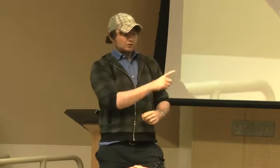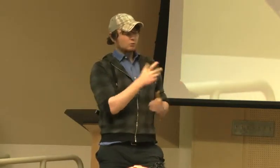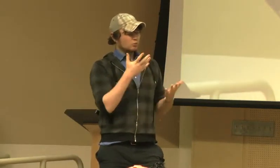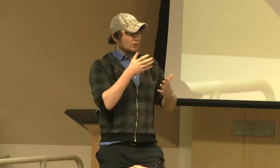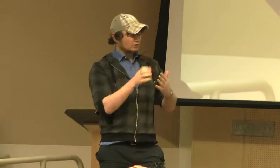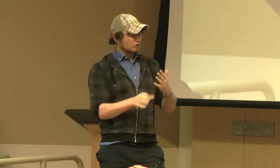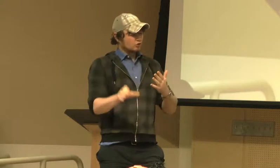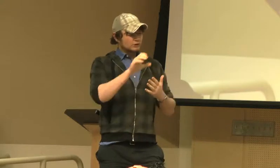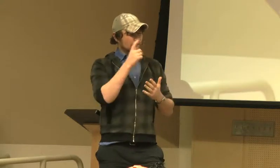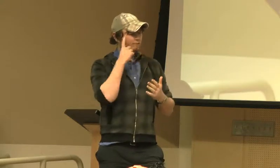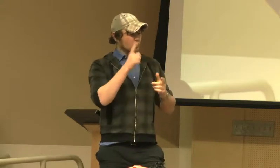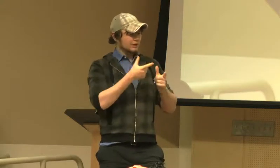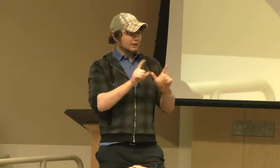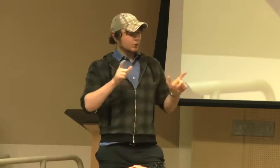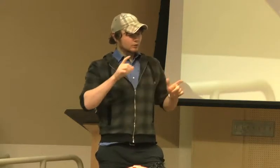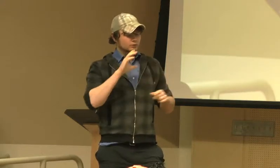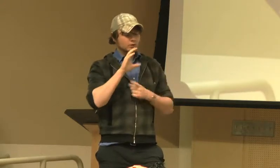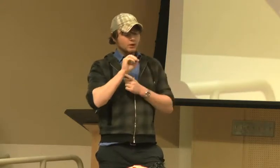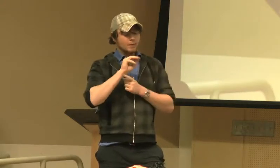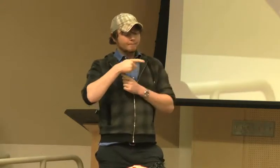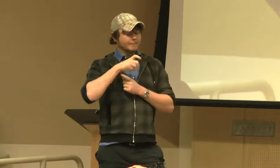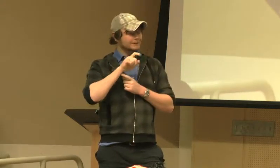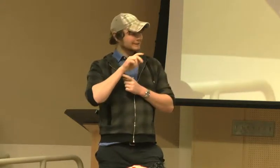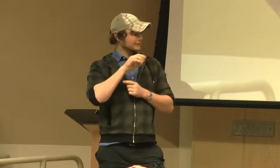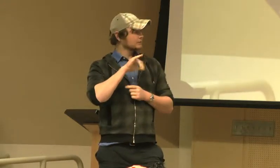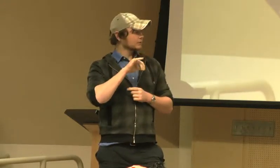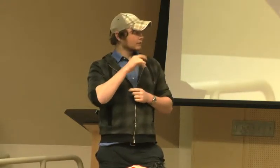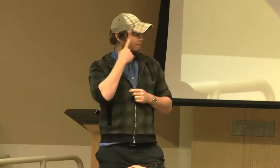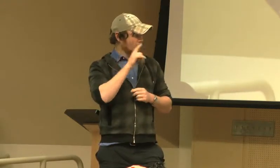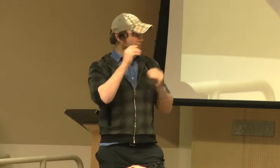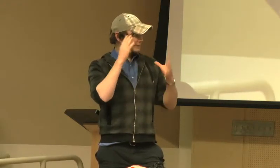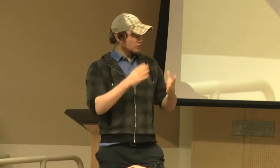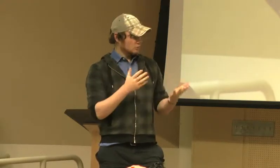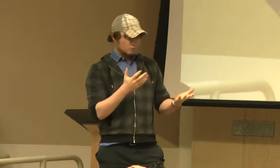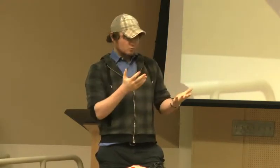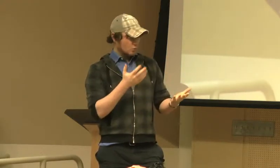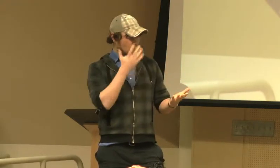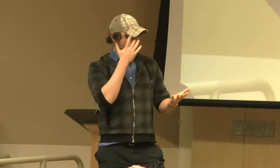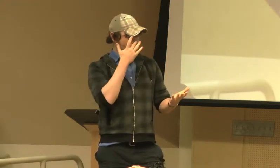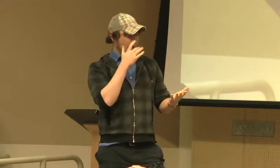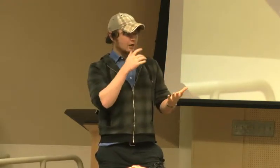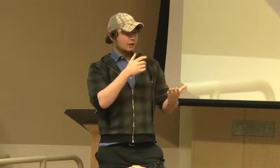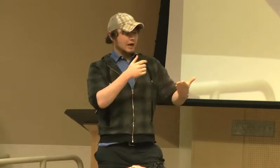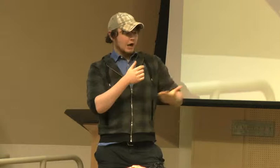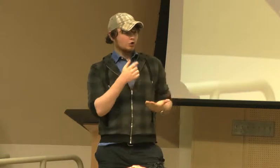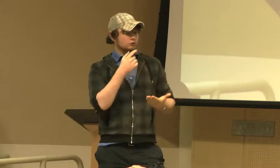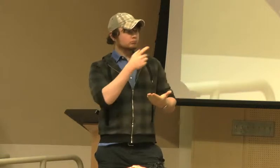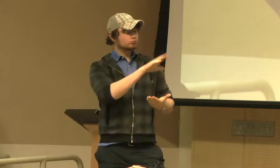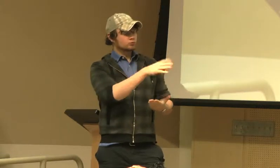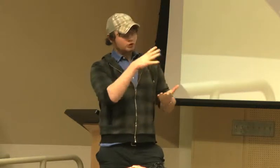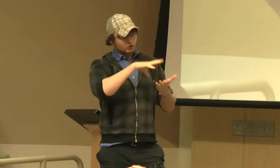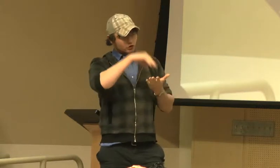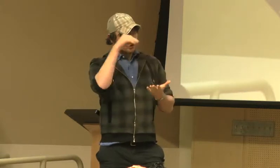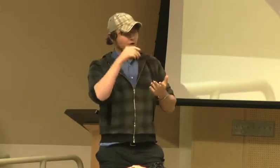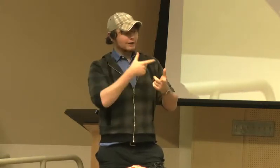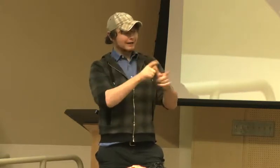The students have been complaining because they feel like they're not getting a complete access to communication by some of their